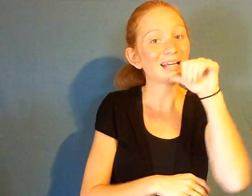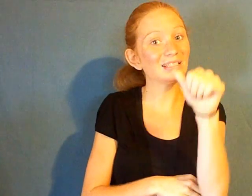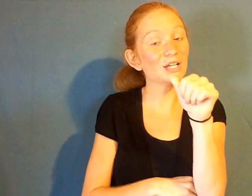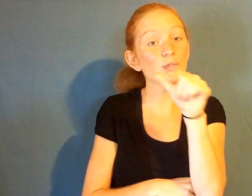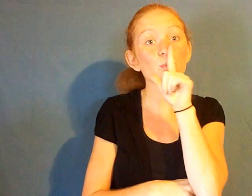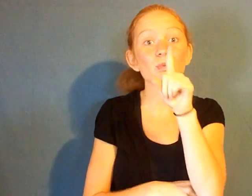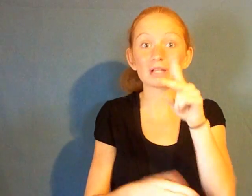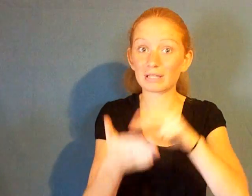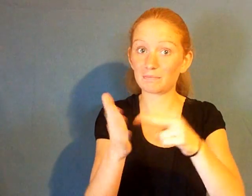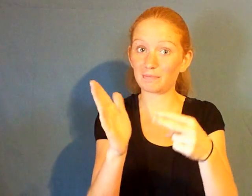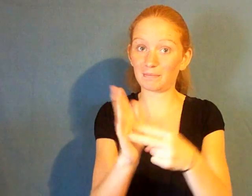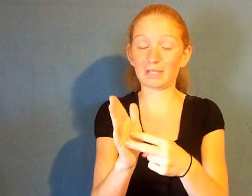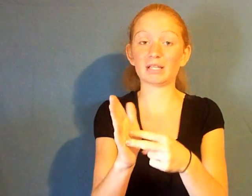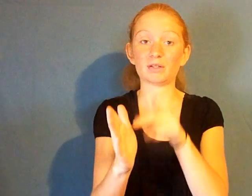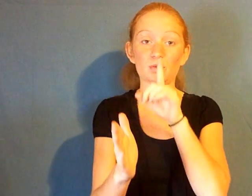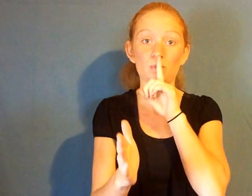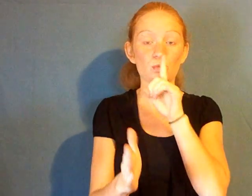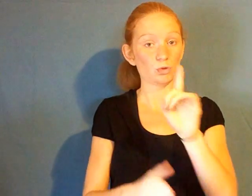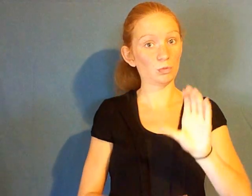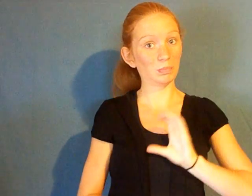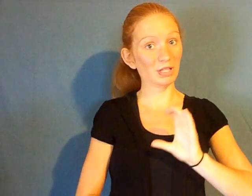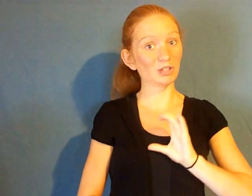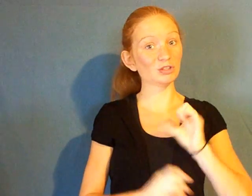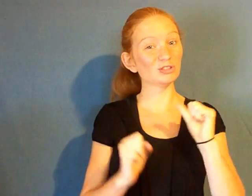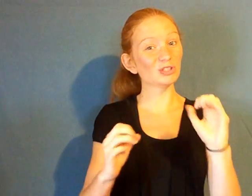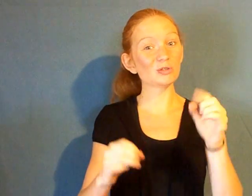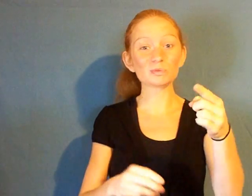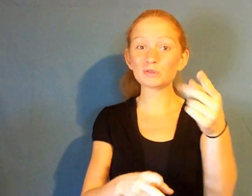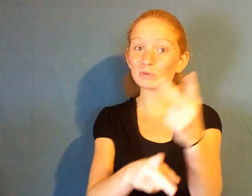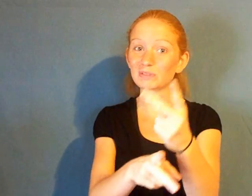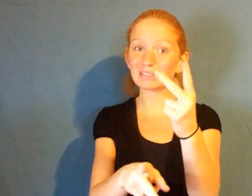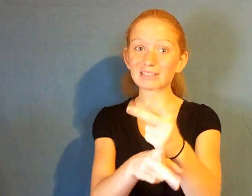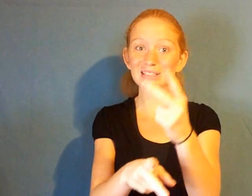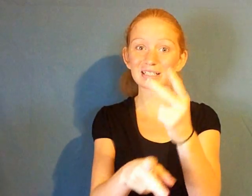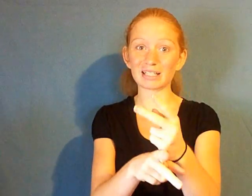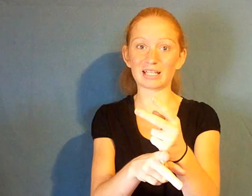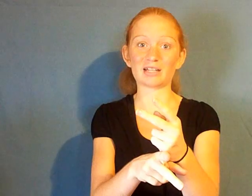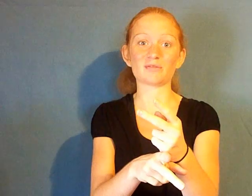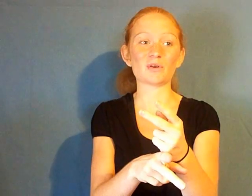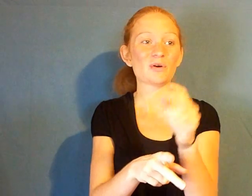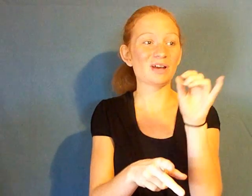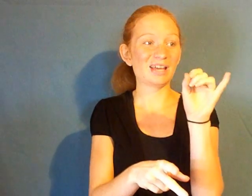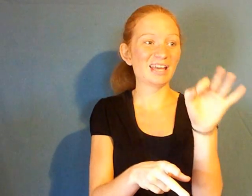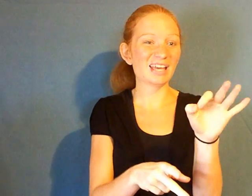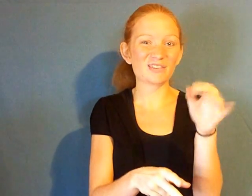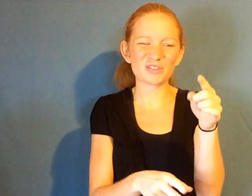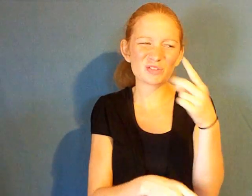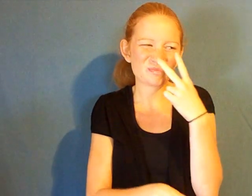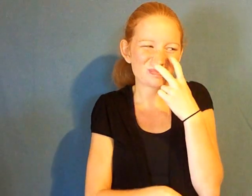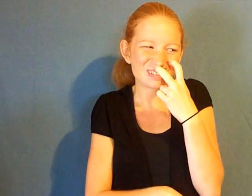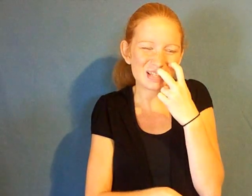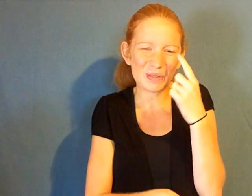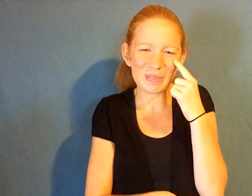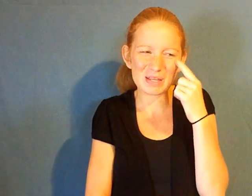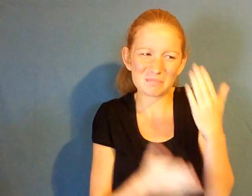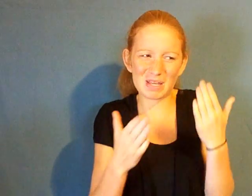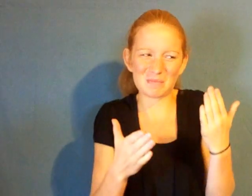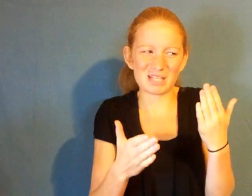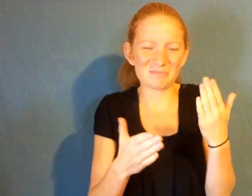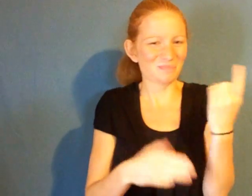officer, and you really should be cautious and drive to a lighted place if you're in doubt. And, you know, just kind of, they explained